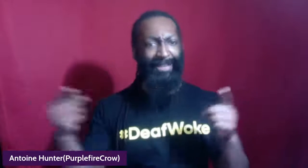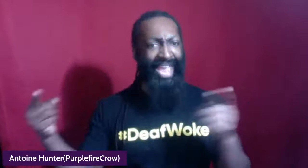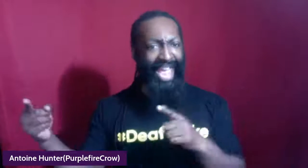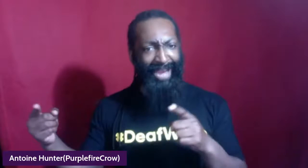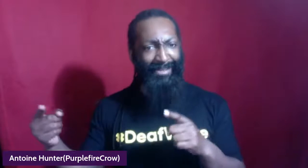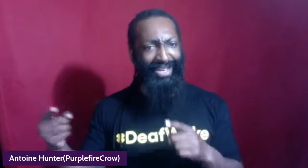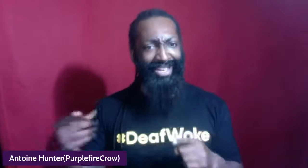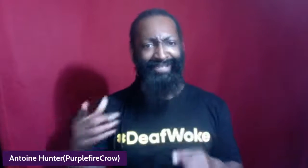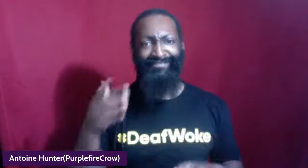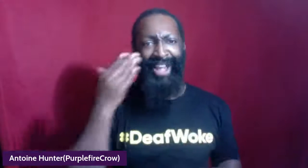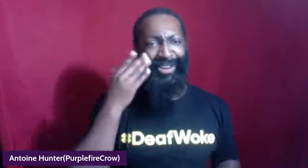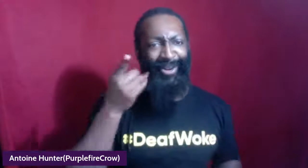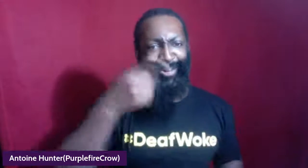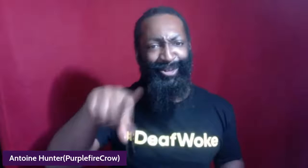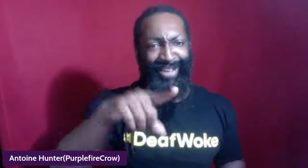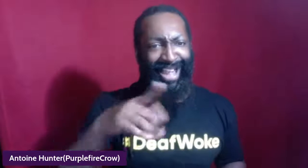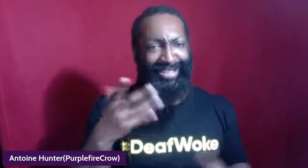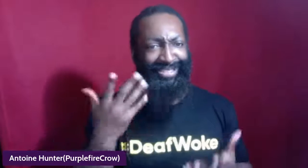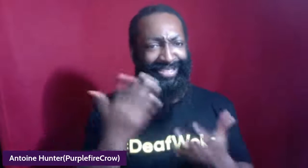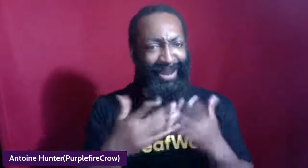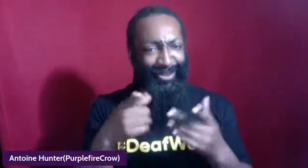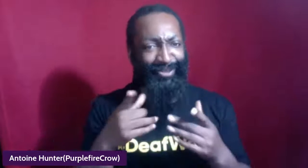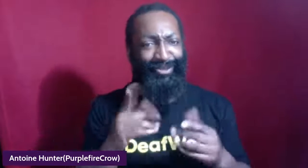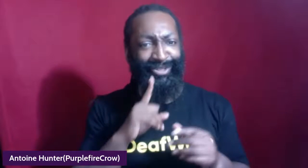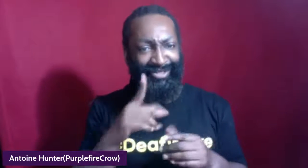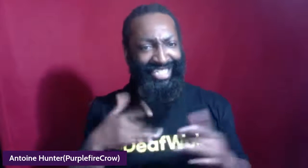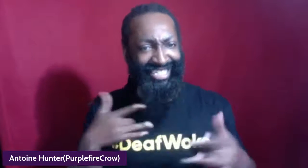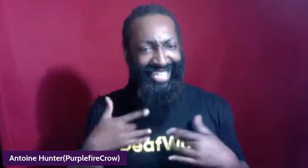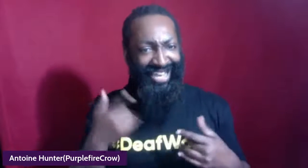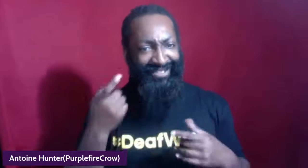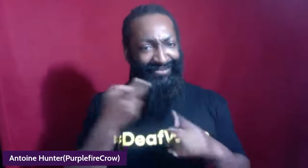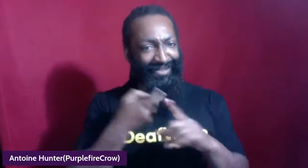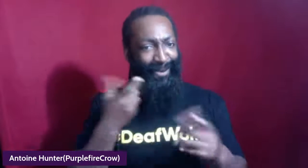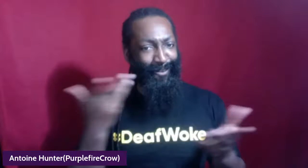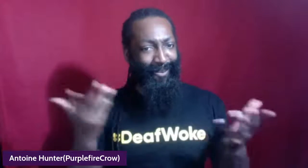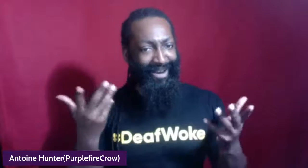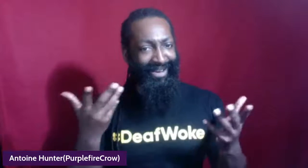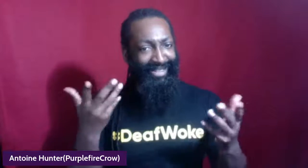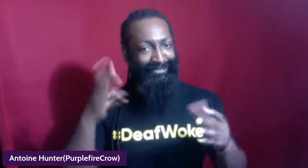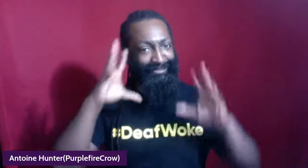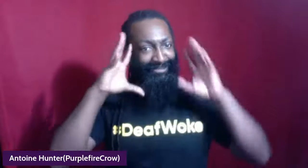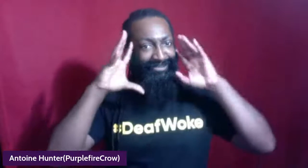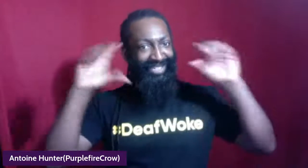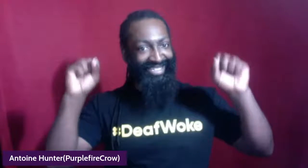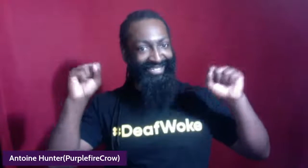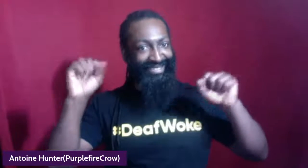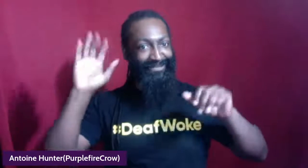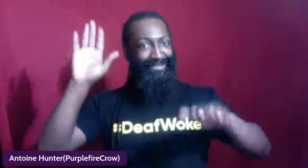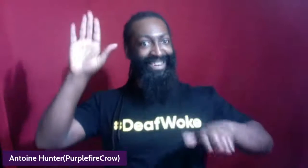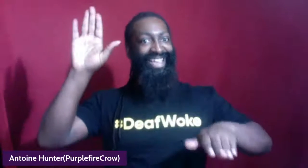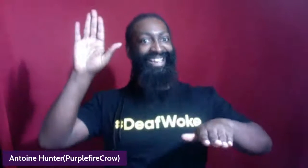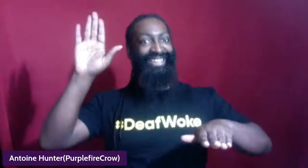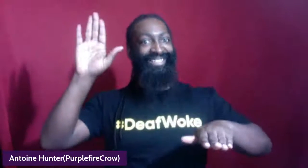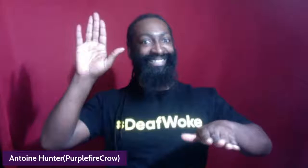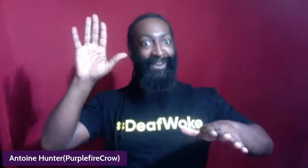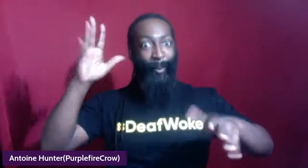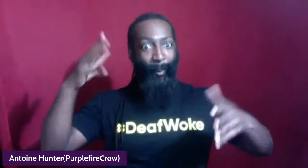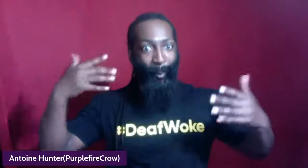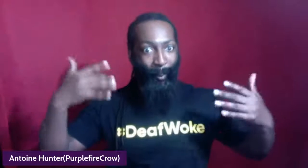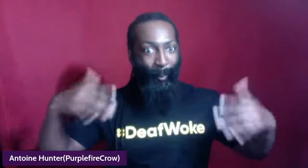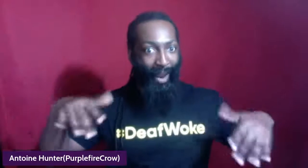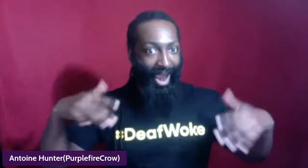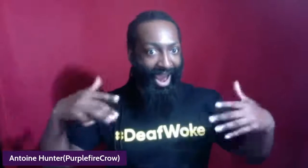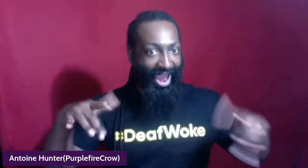I think they're happy. I know you guys, some of you really excited from what? Where did the